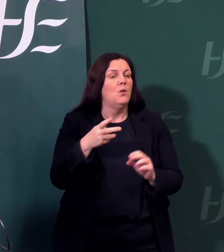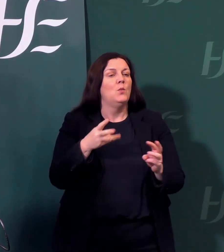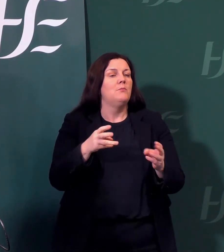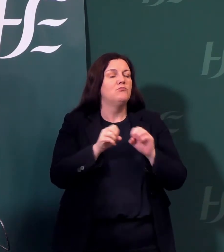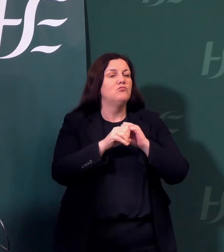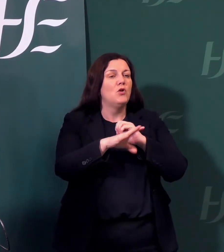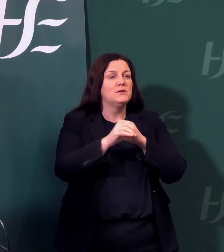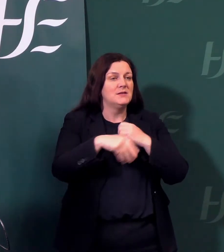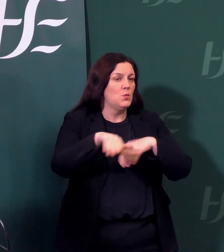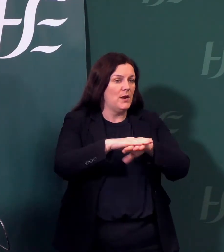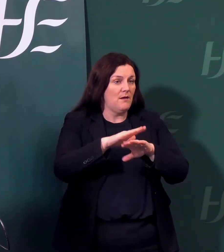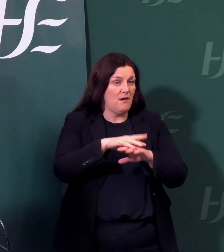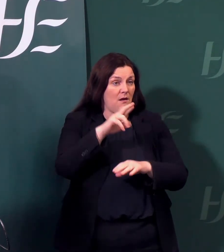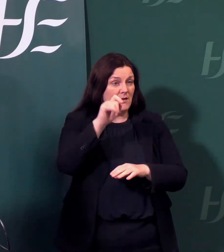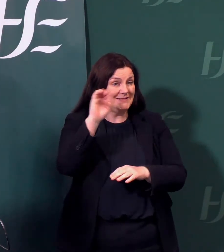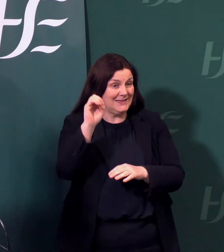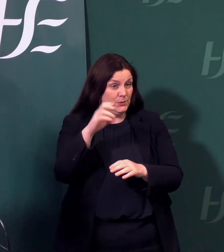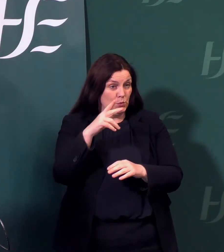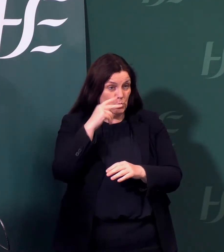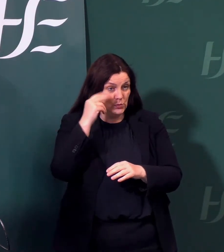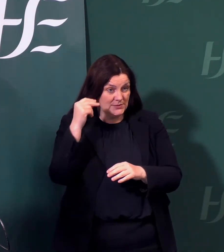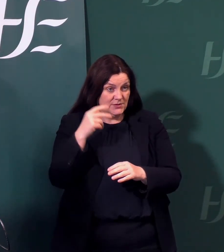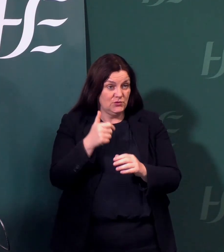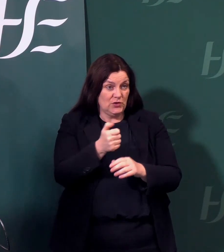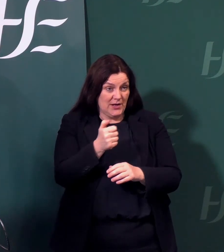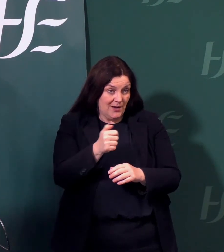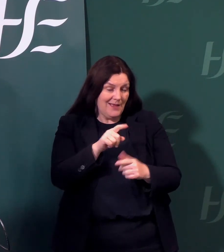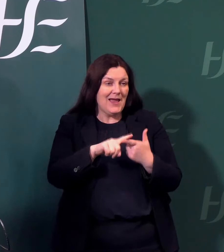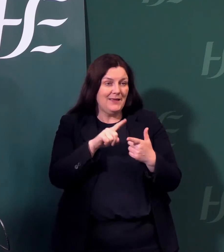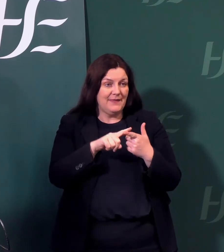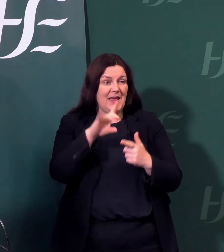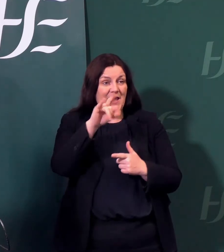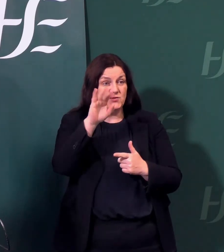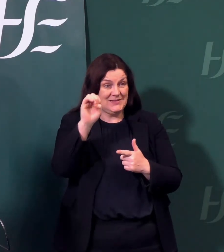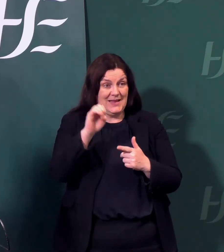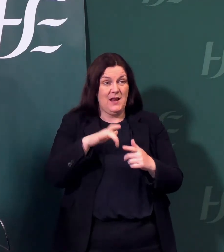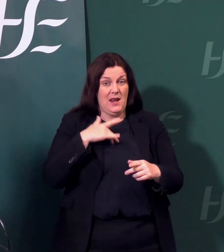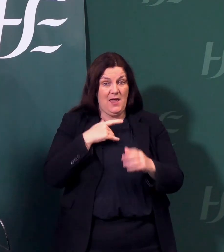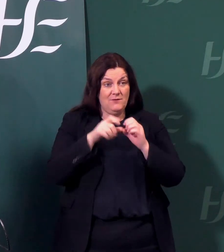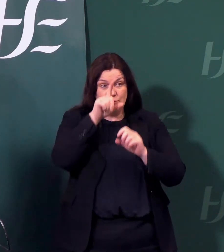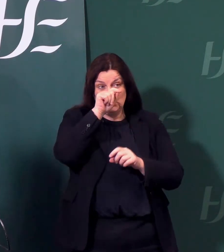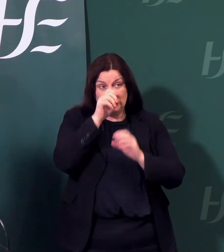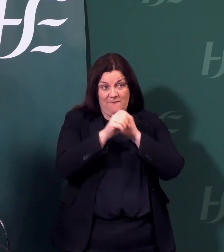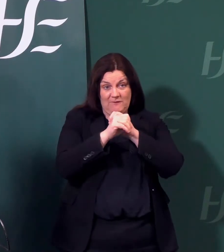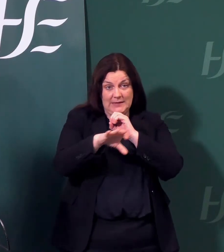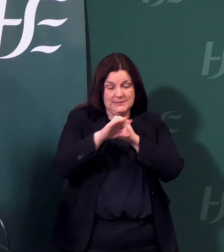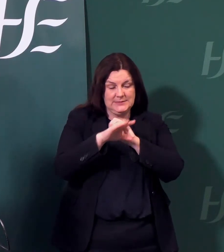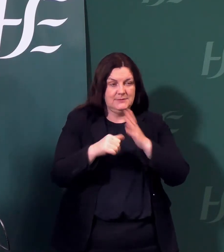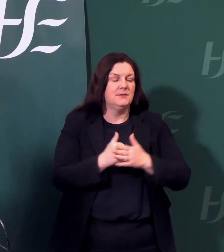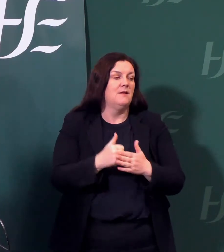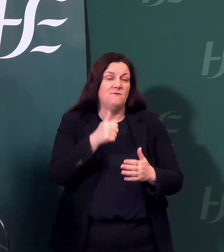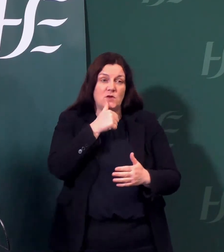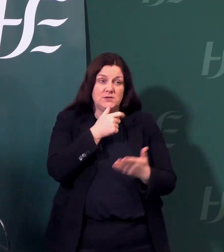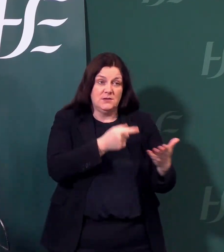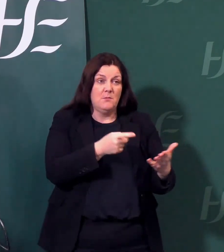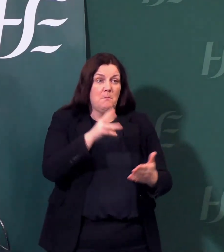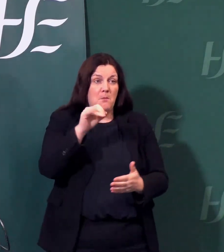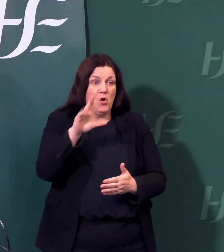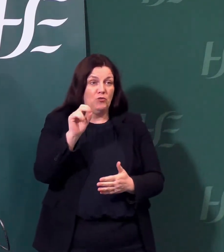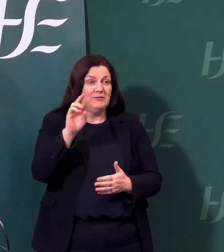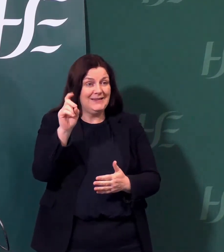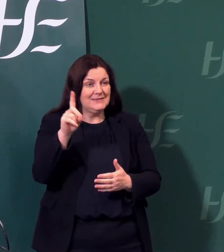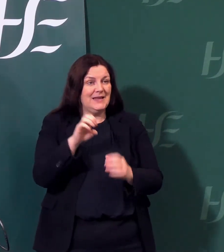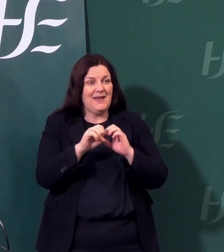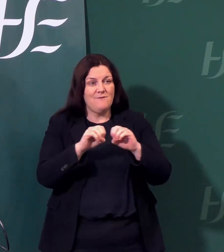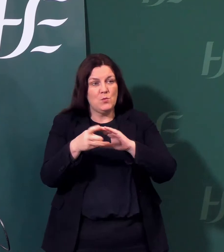the RTE News channel and on the HSE Live Twitter feed. And could I first ask Paul Reid to give his weekly update?